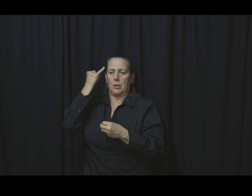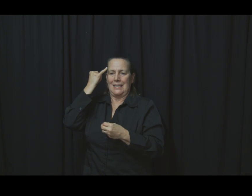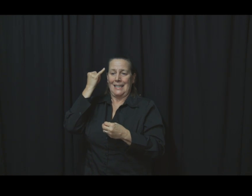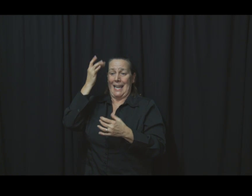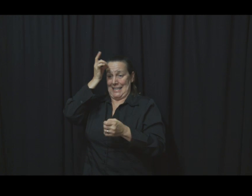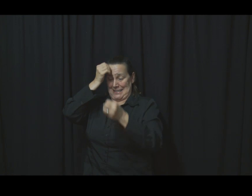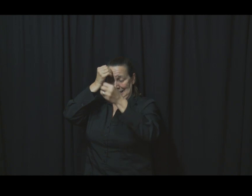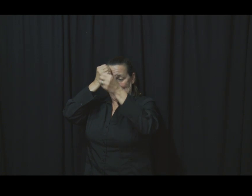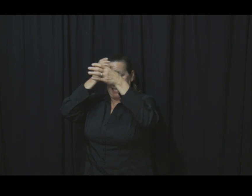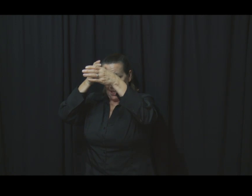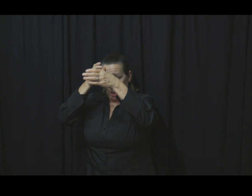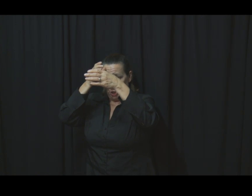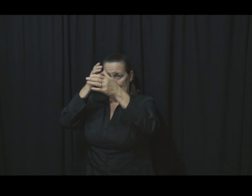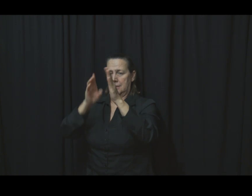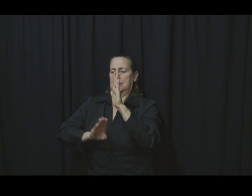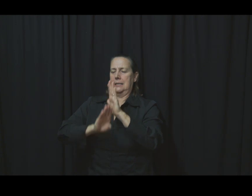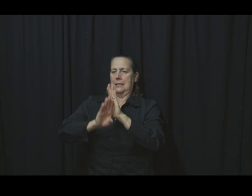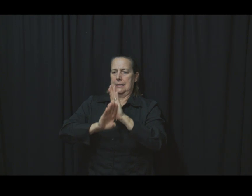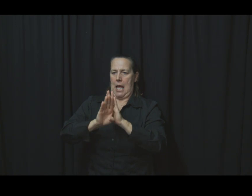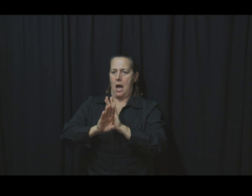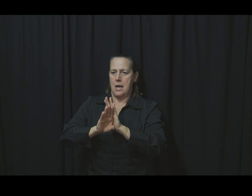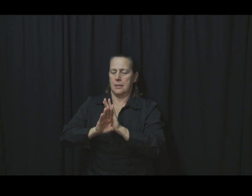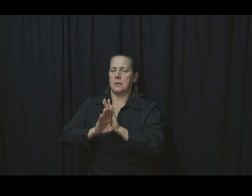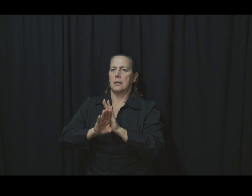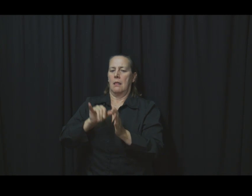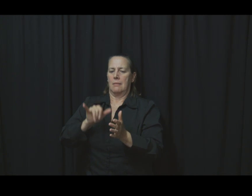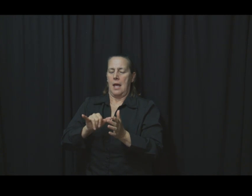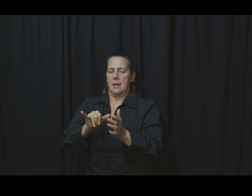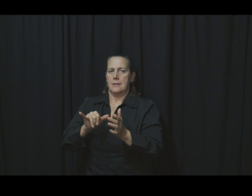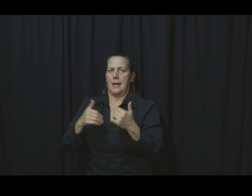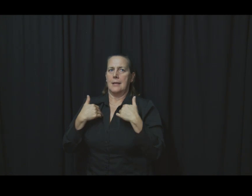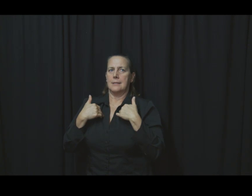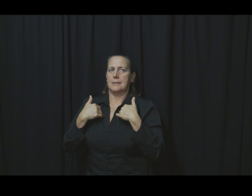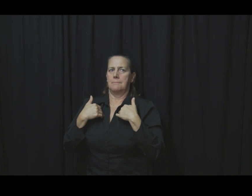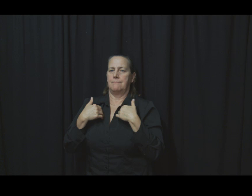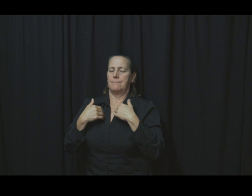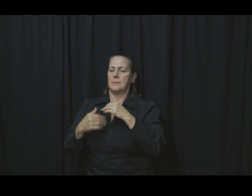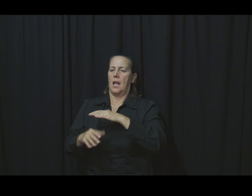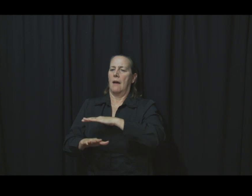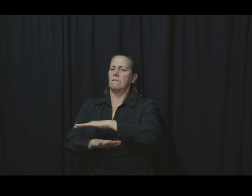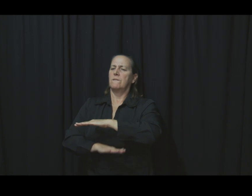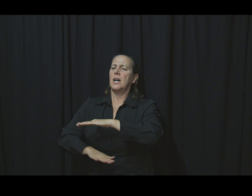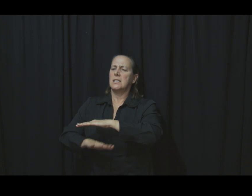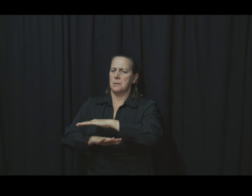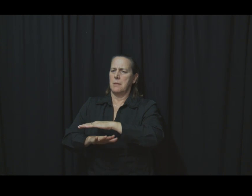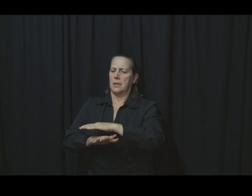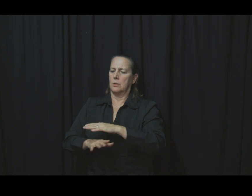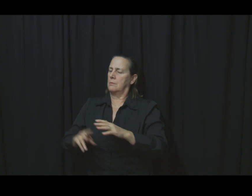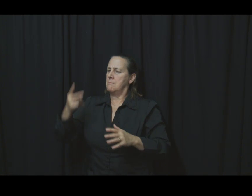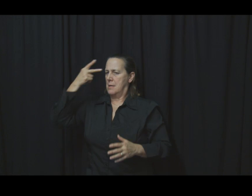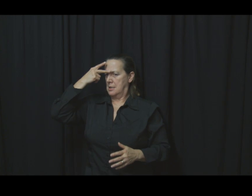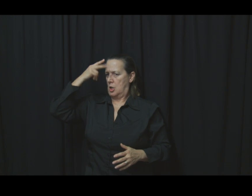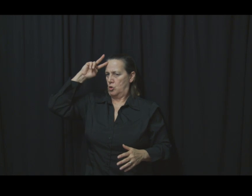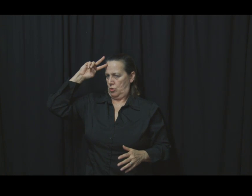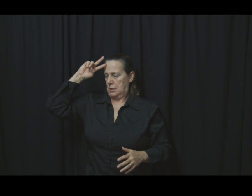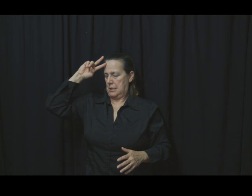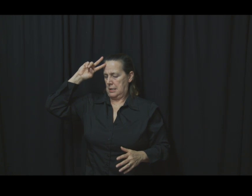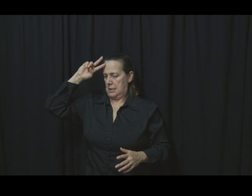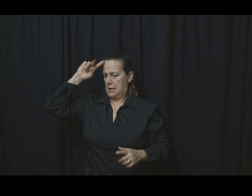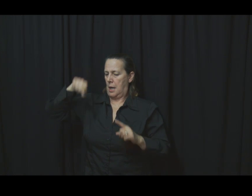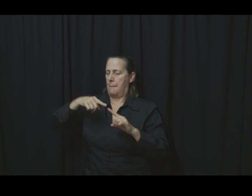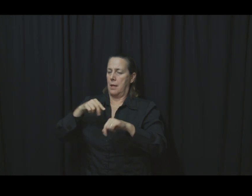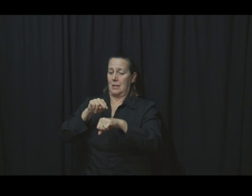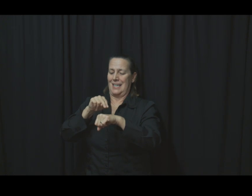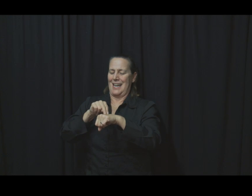of the question, intelligent design has a fundamental misunderstanding of the nature